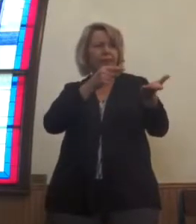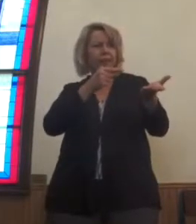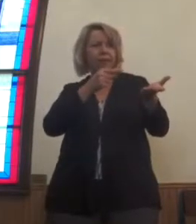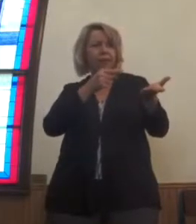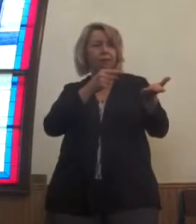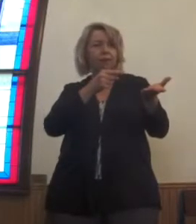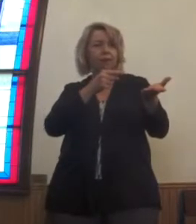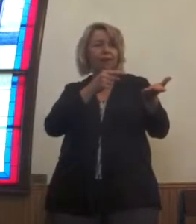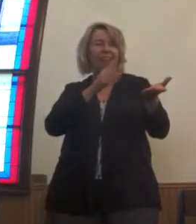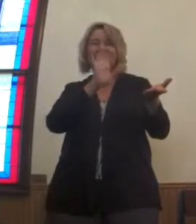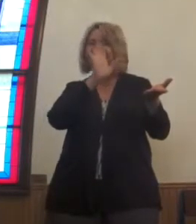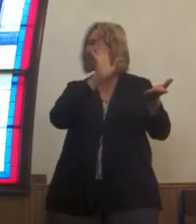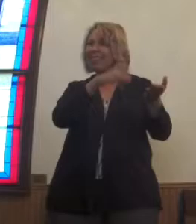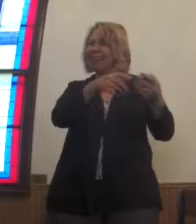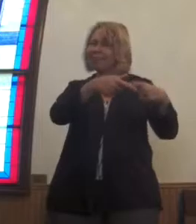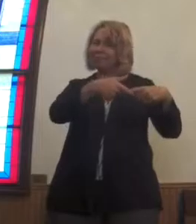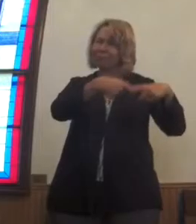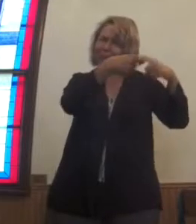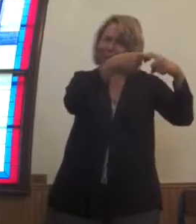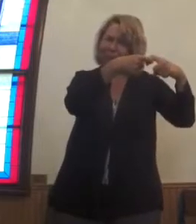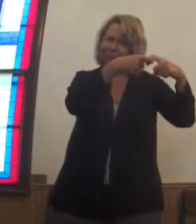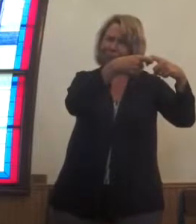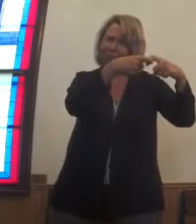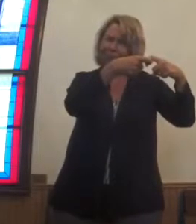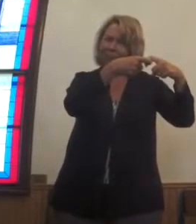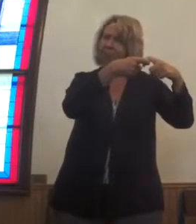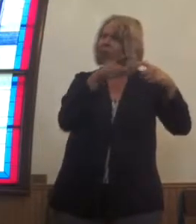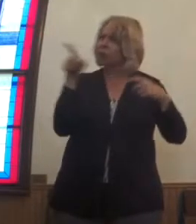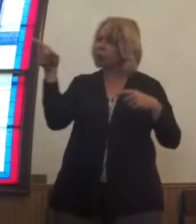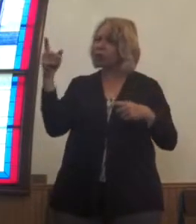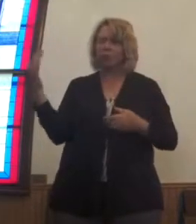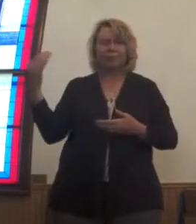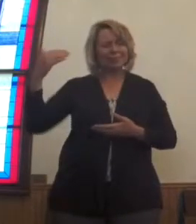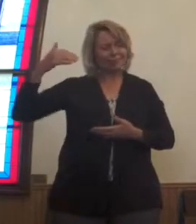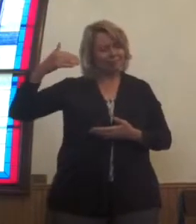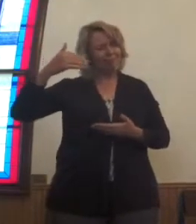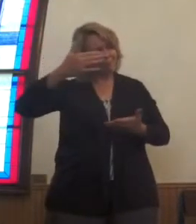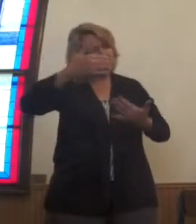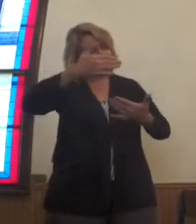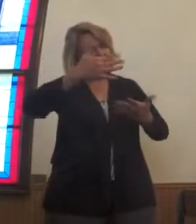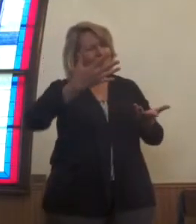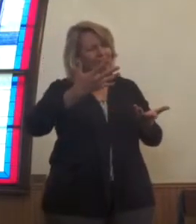taking that moment and just maybe putting your arm around them and saying, hey, I'm here for